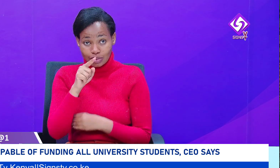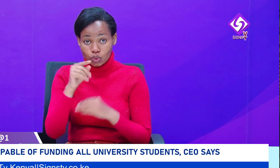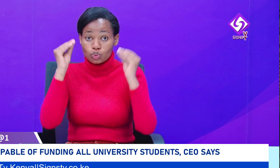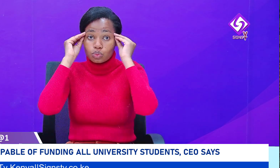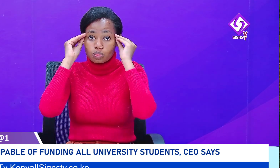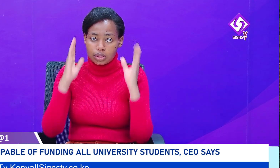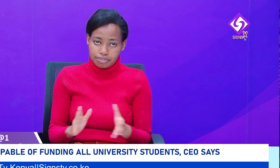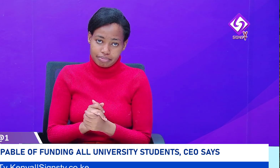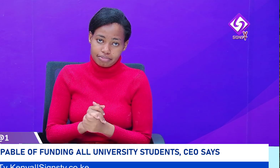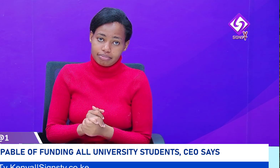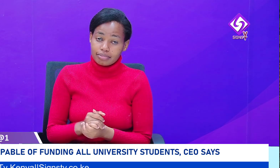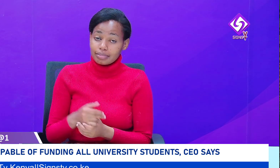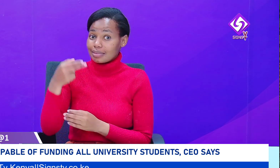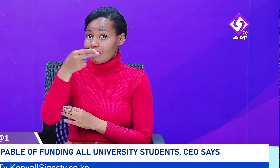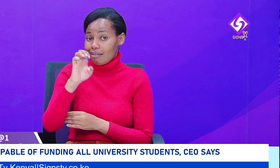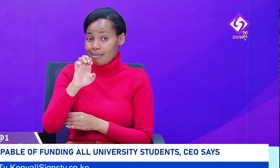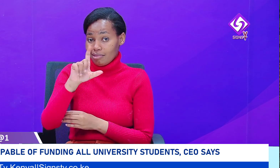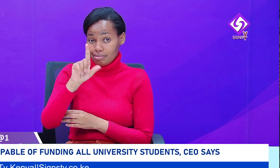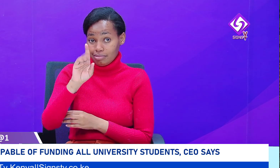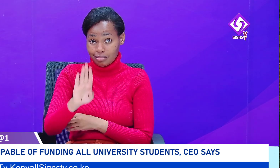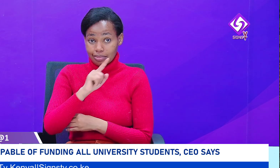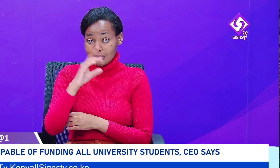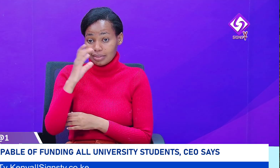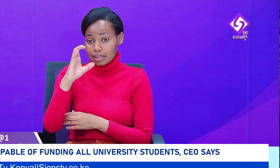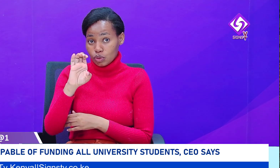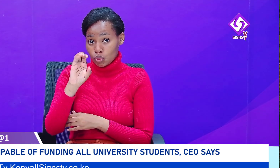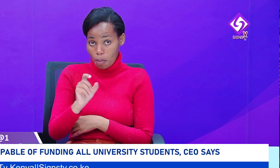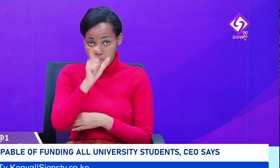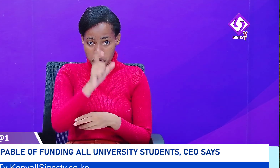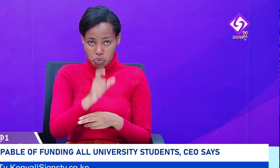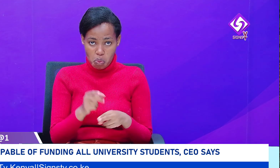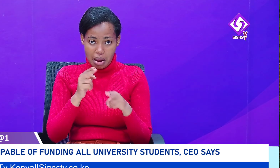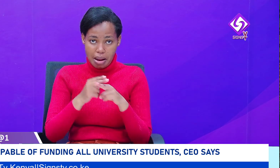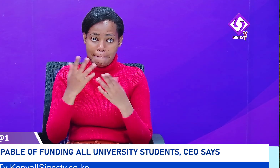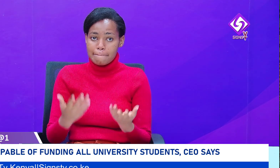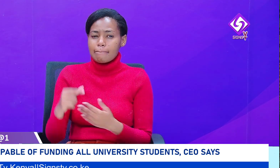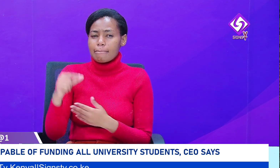uninterrupted support to all university and TVET students.